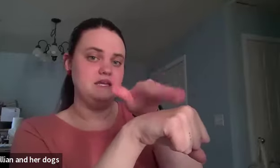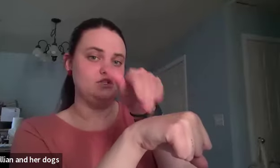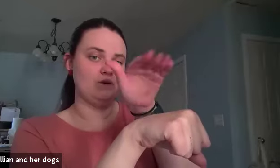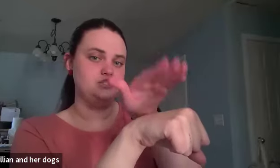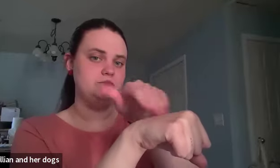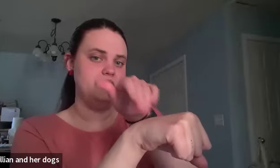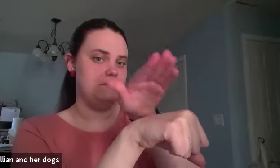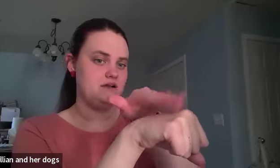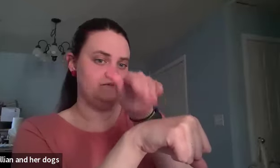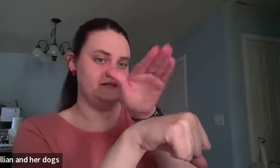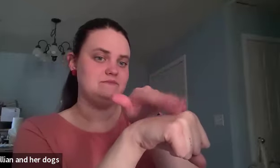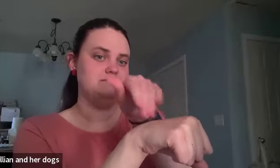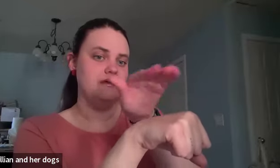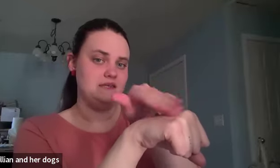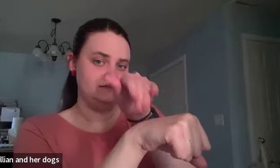dominant is going to pet the back of it. Pet.